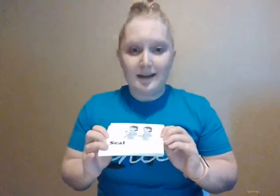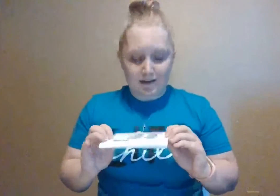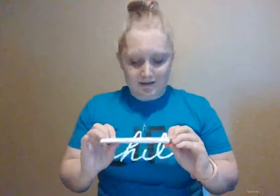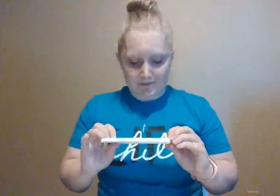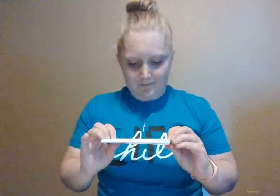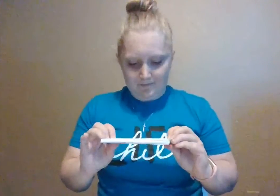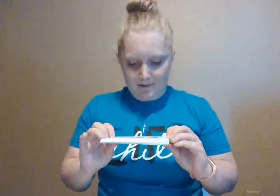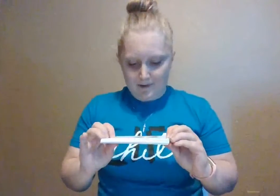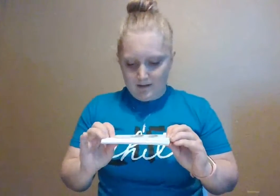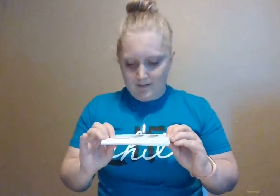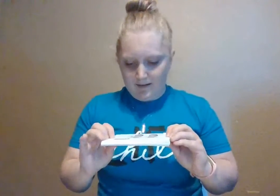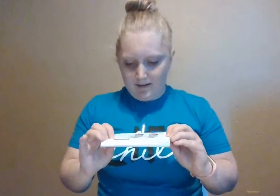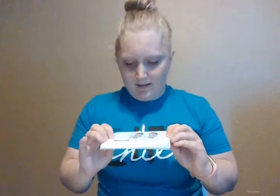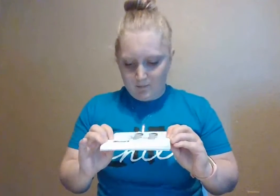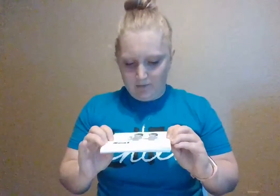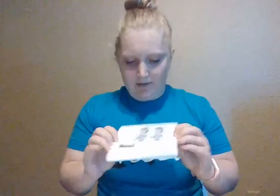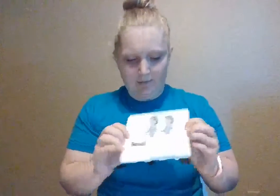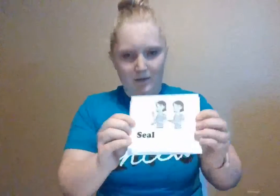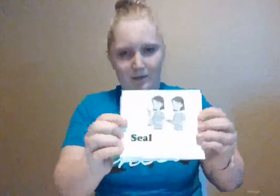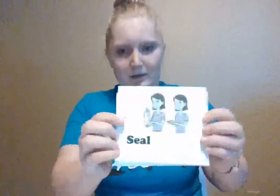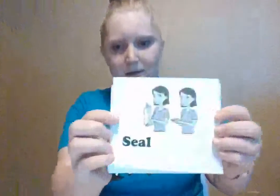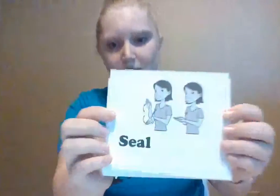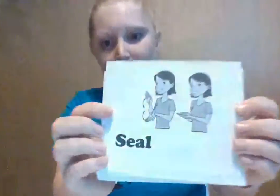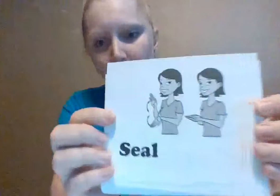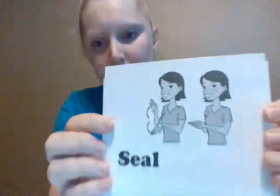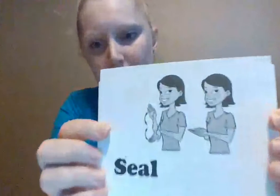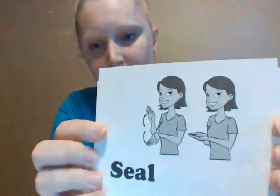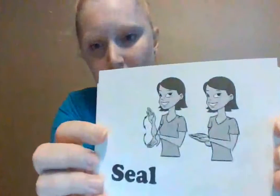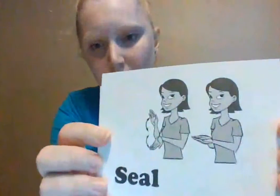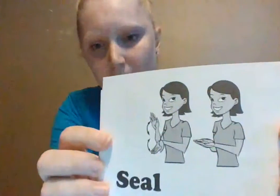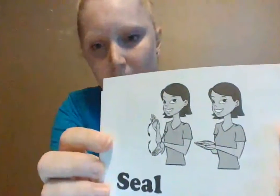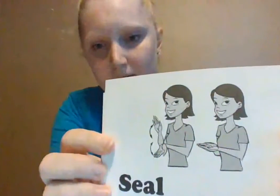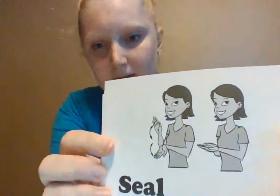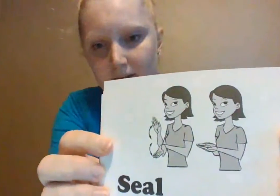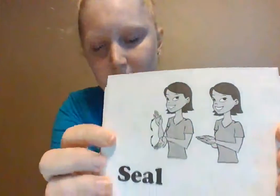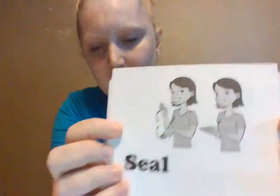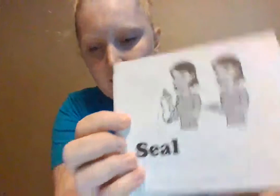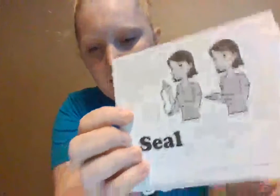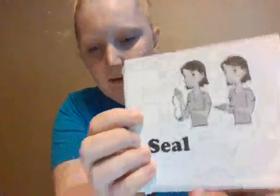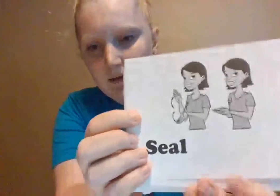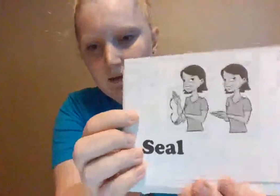seal. Seal is a pretty fun one. So for seal,